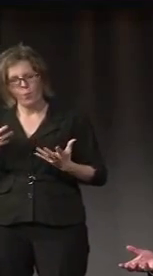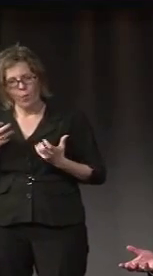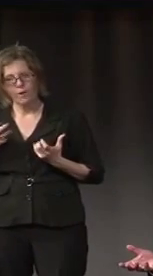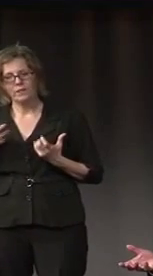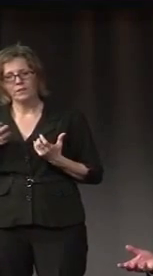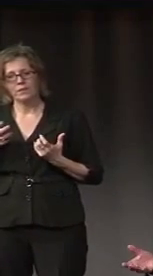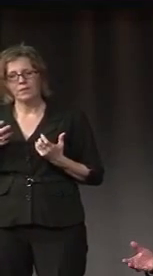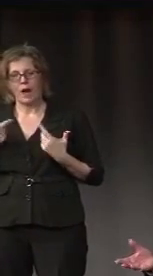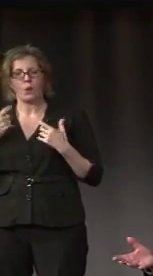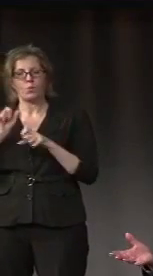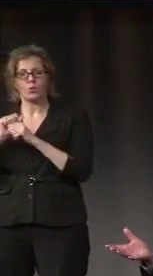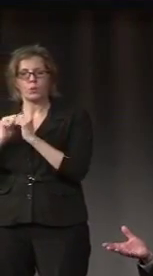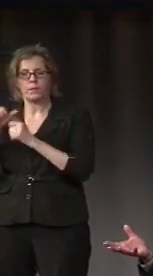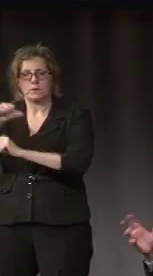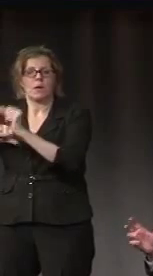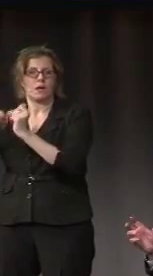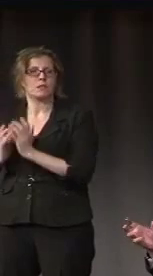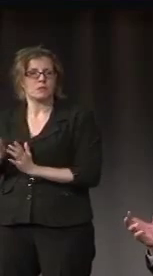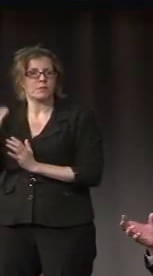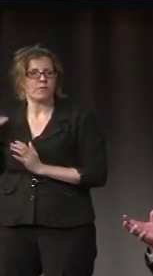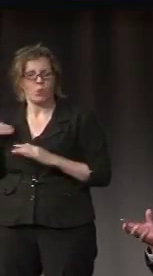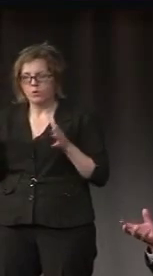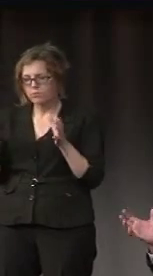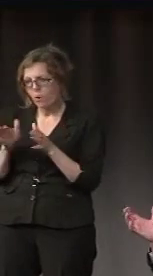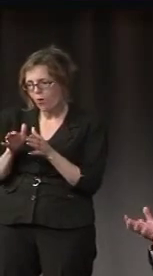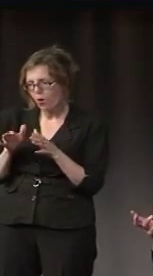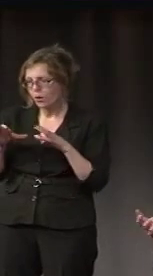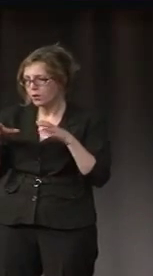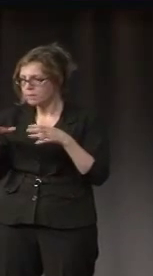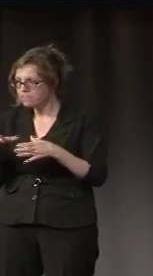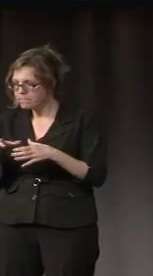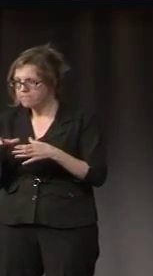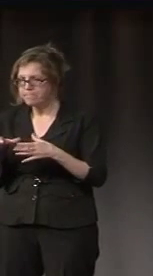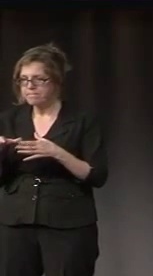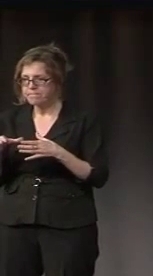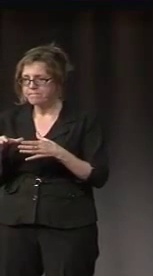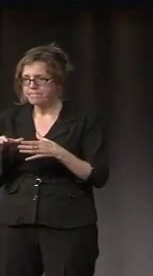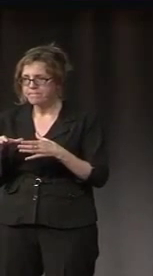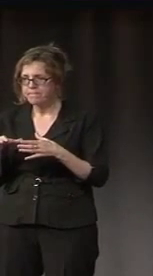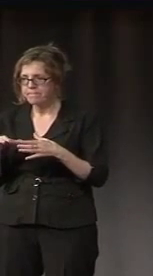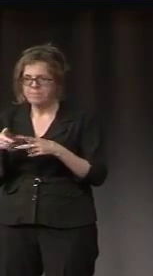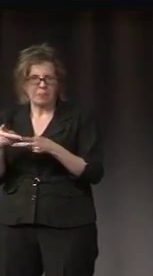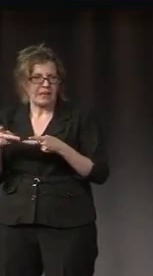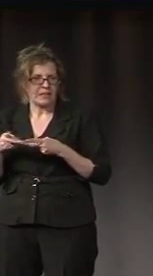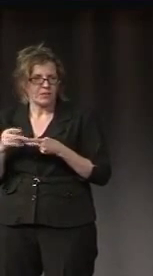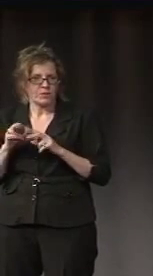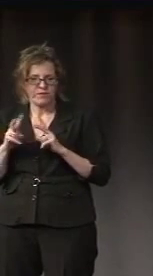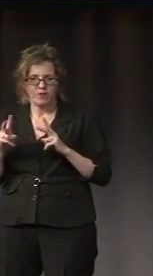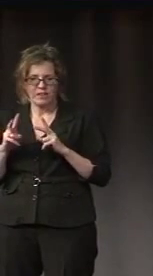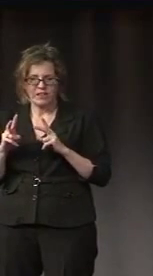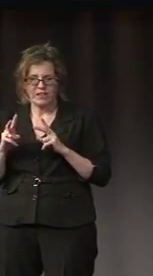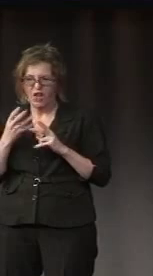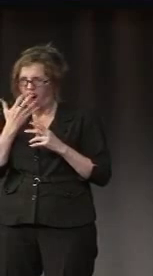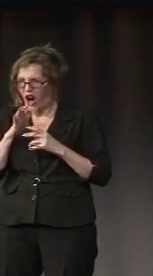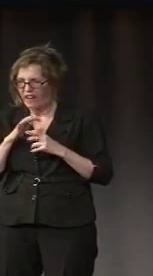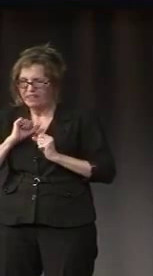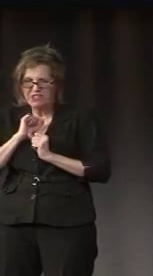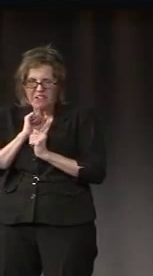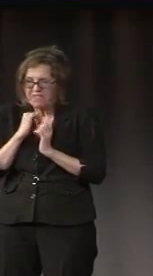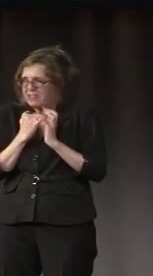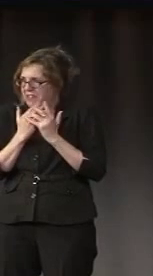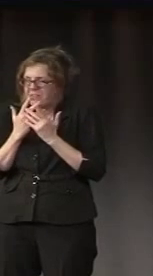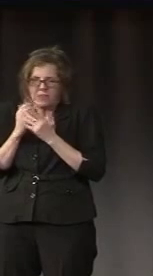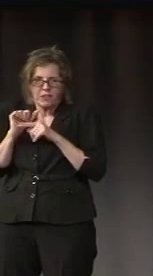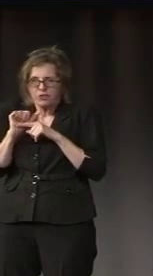I was with scientists before in a very small and a place which was very stuffy.